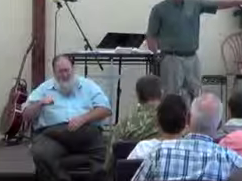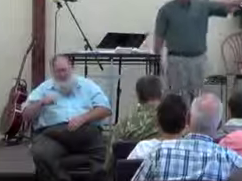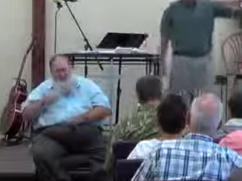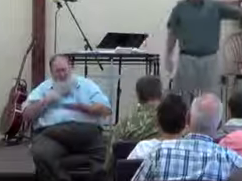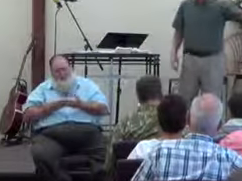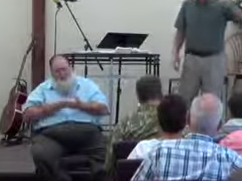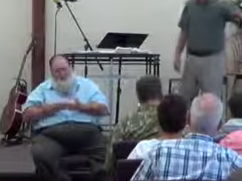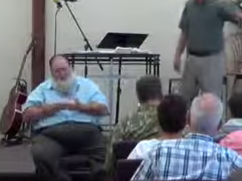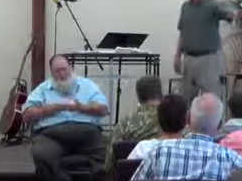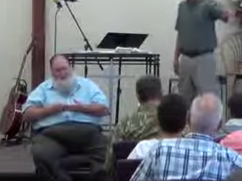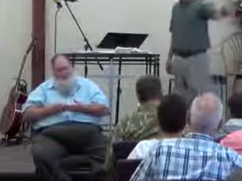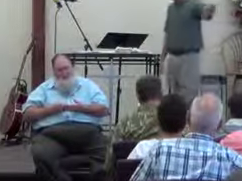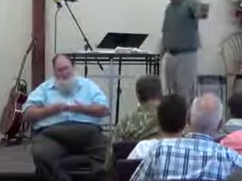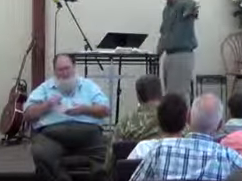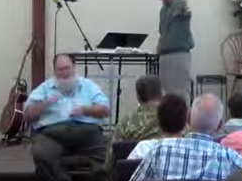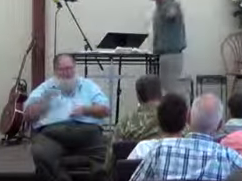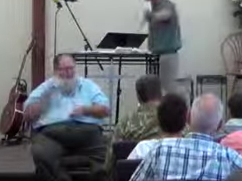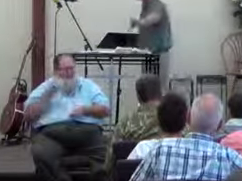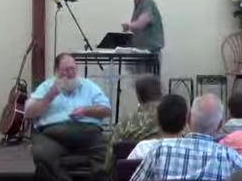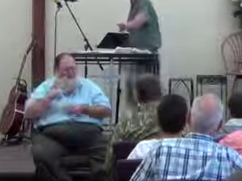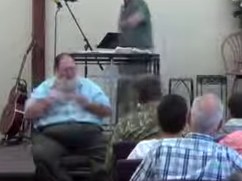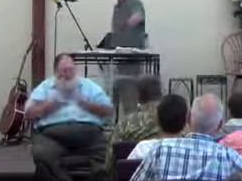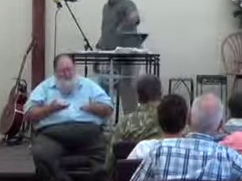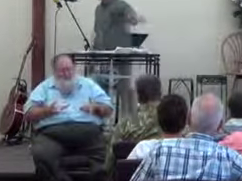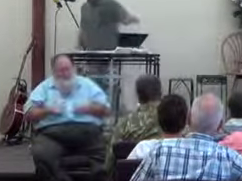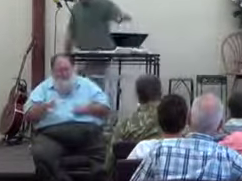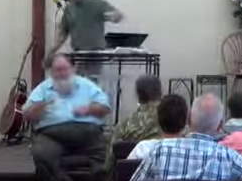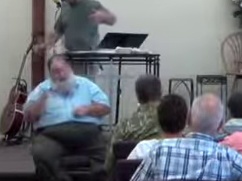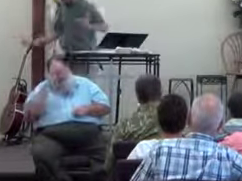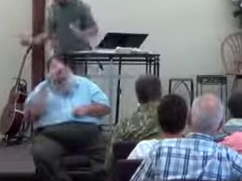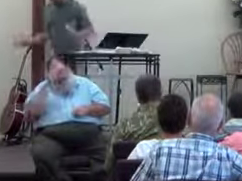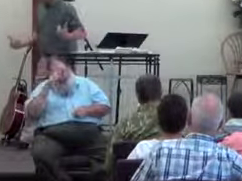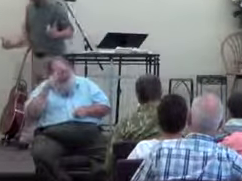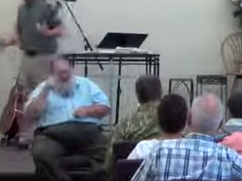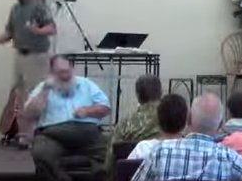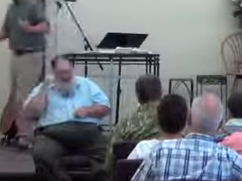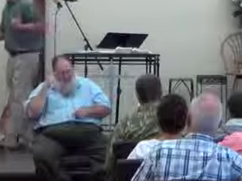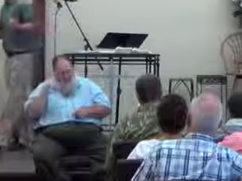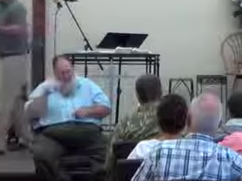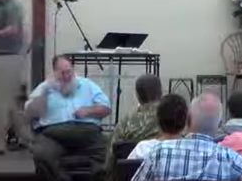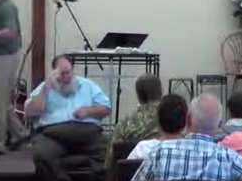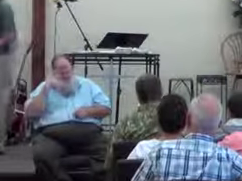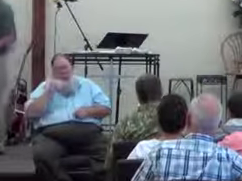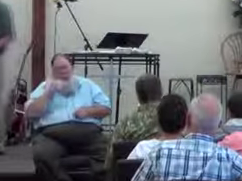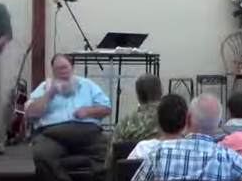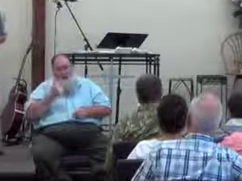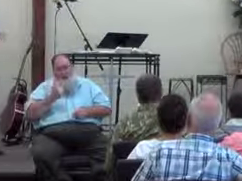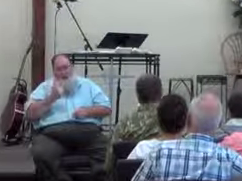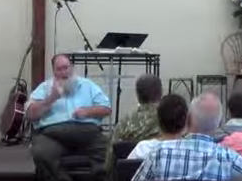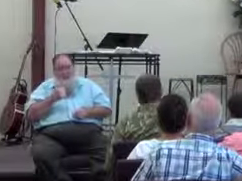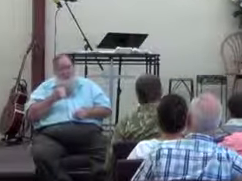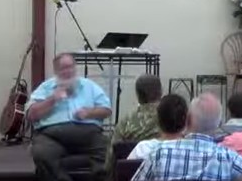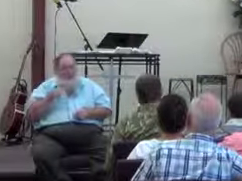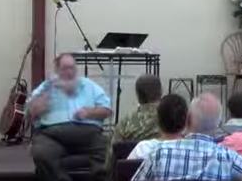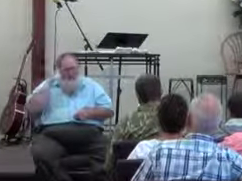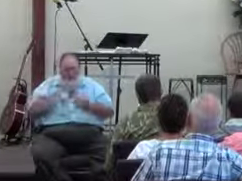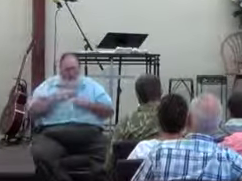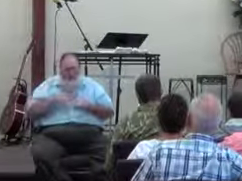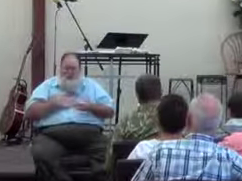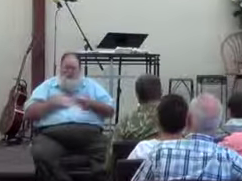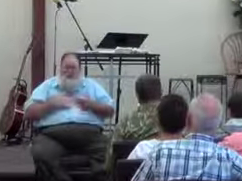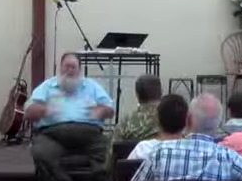all the things that happened to his dad. You'd think he would know better. You know, I think in my life, I want to give the example to my children. I want to give the